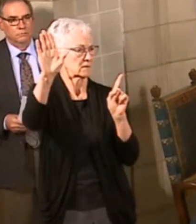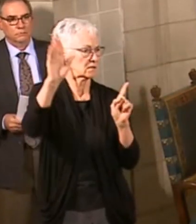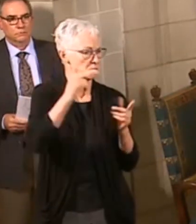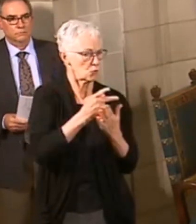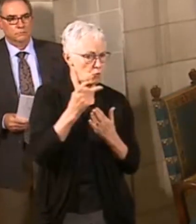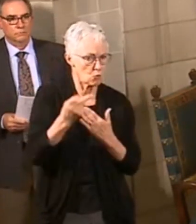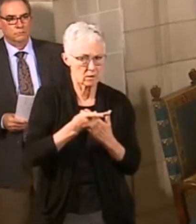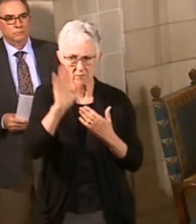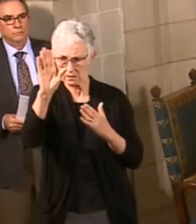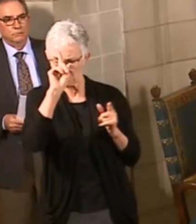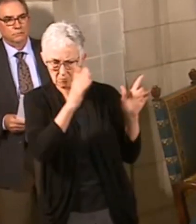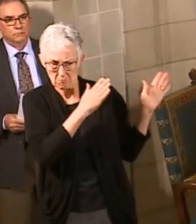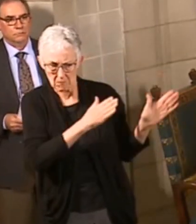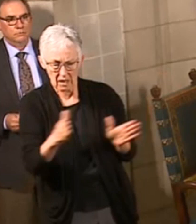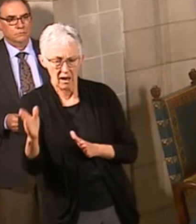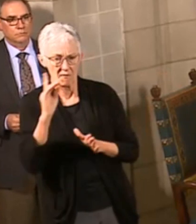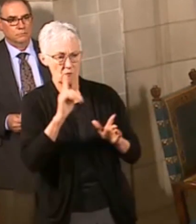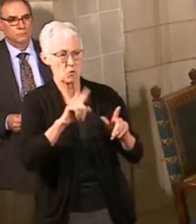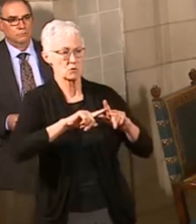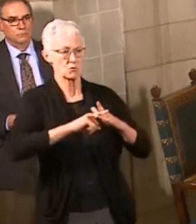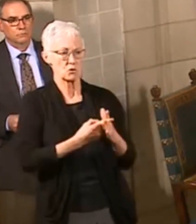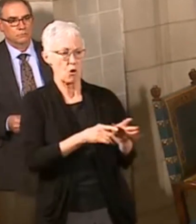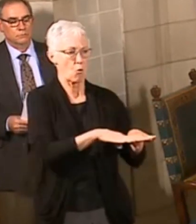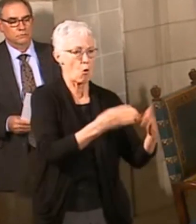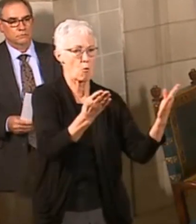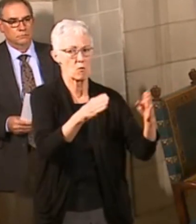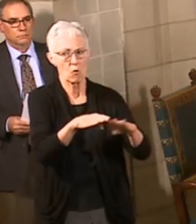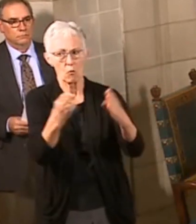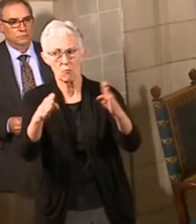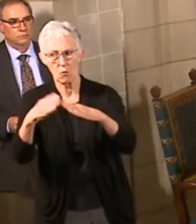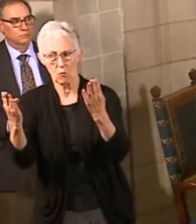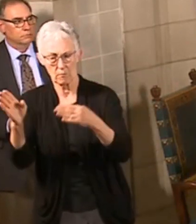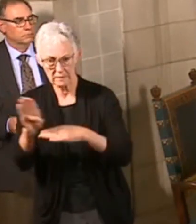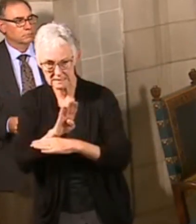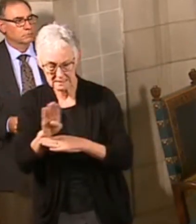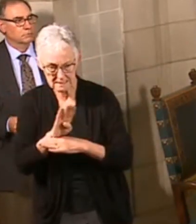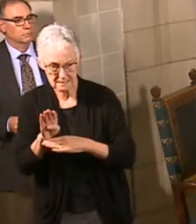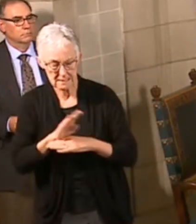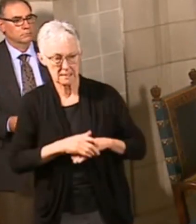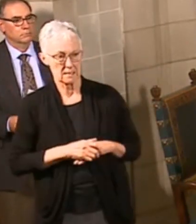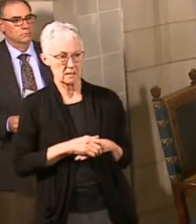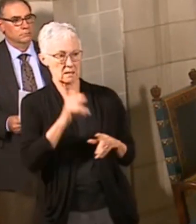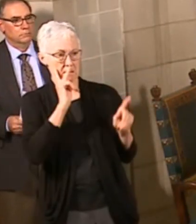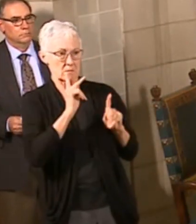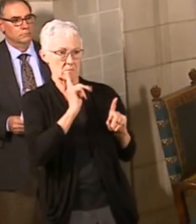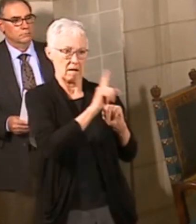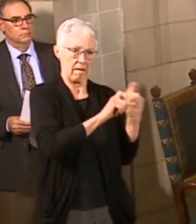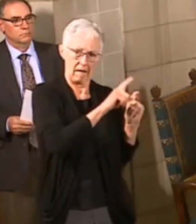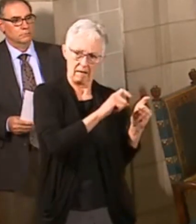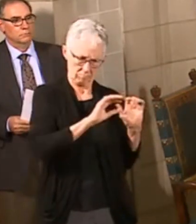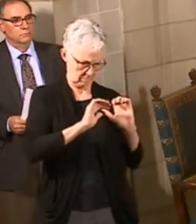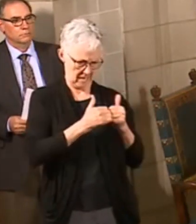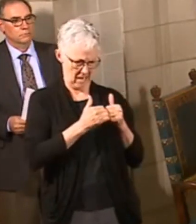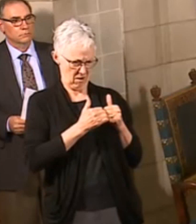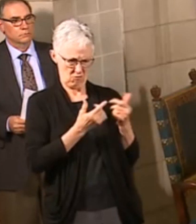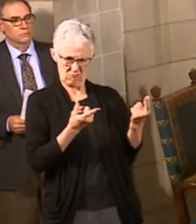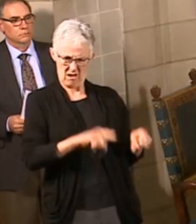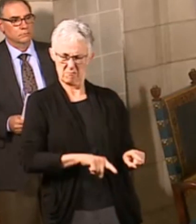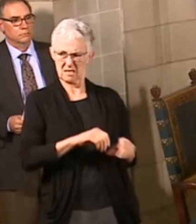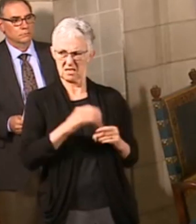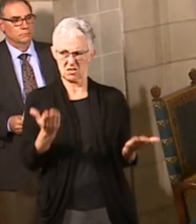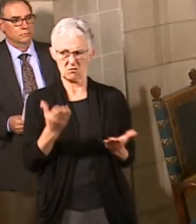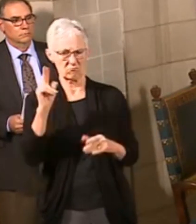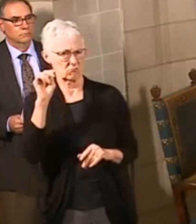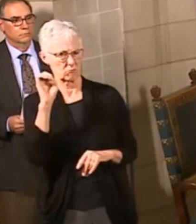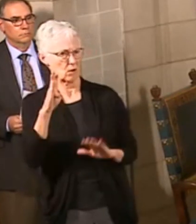up America again. And a number of folks have been talking about how will we do that here in Nebraska. And as I mentioned, what we're going to take a